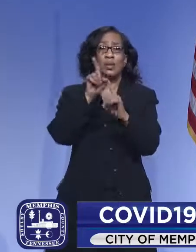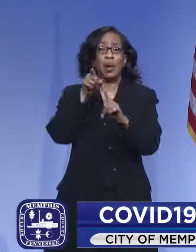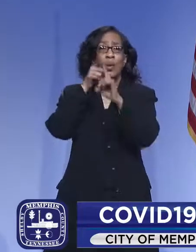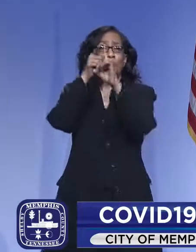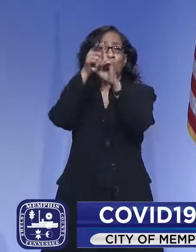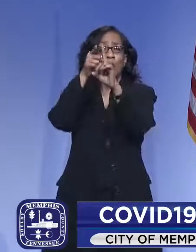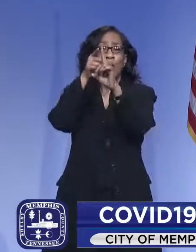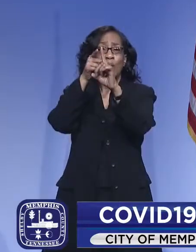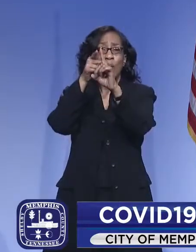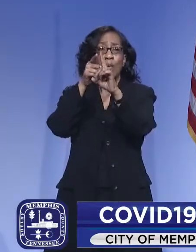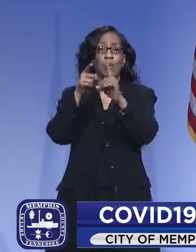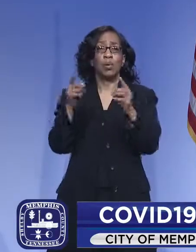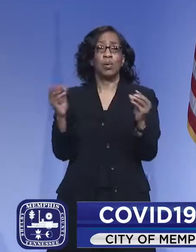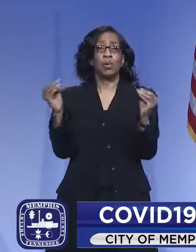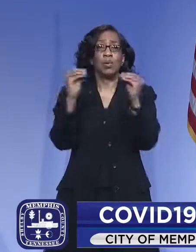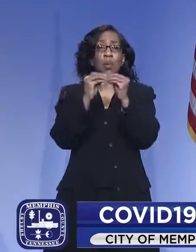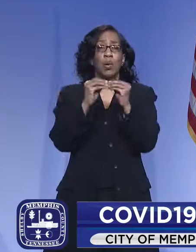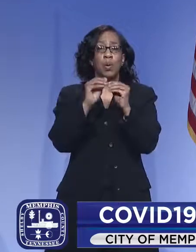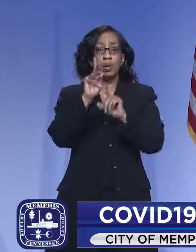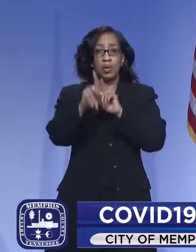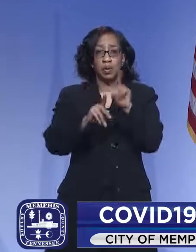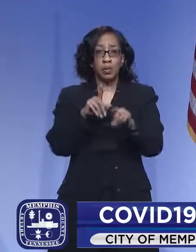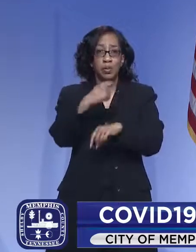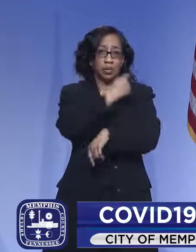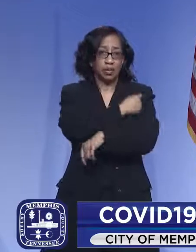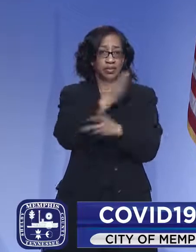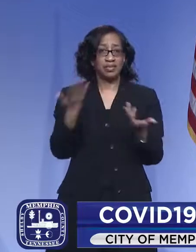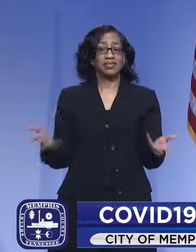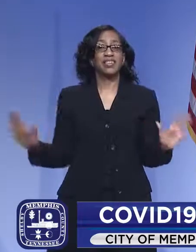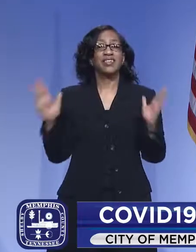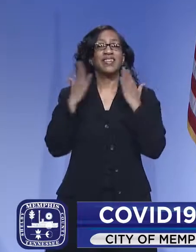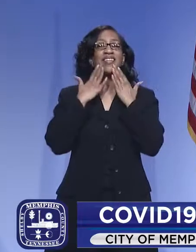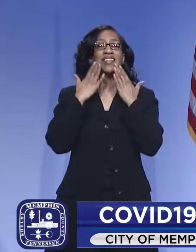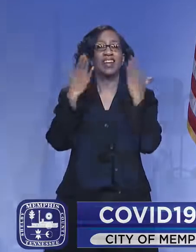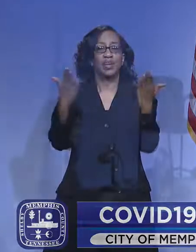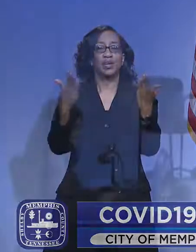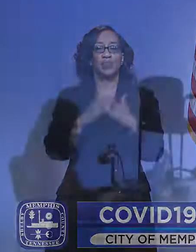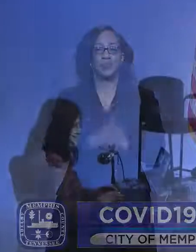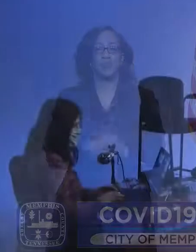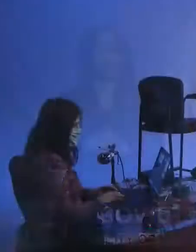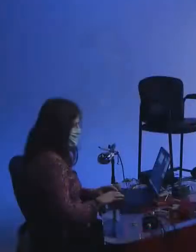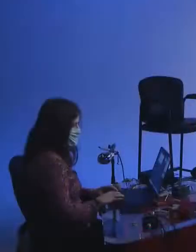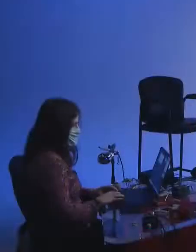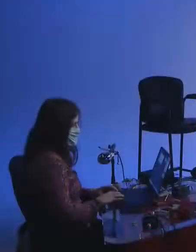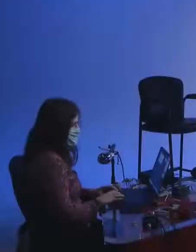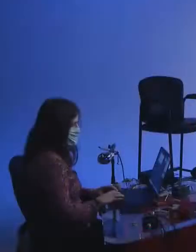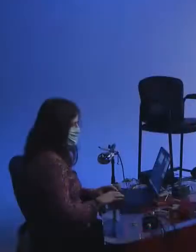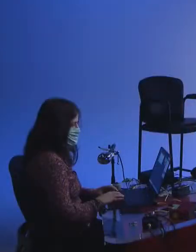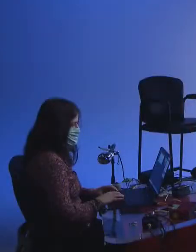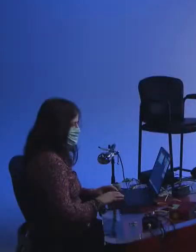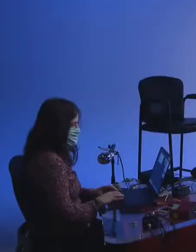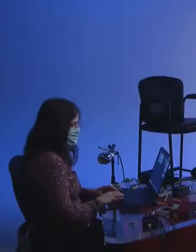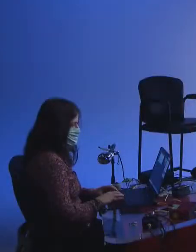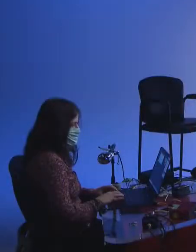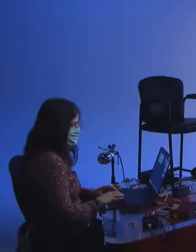to have a significant portion of our population vaccinated. Thank you all. Thanks, everyone. We'll see you back here next week.